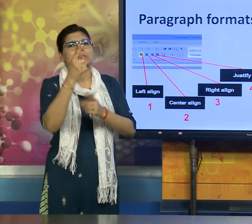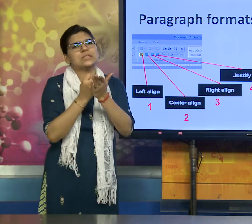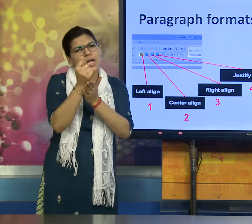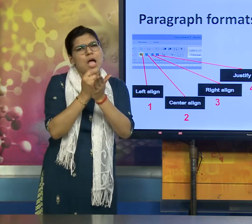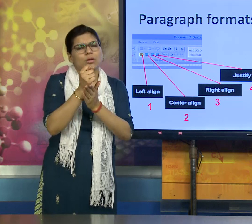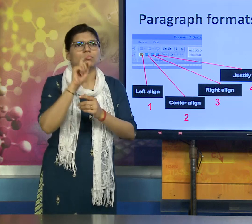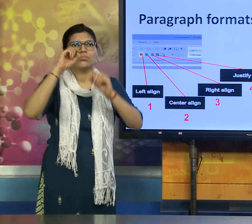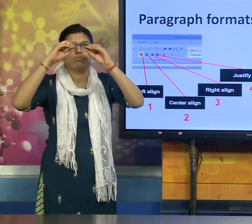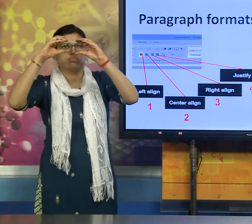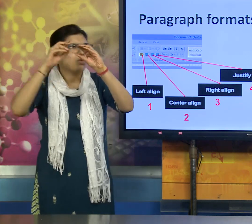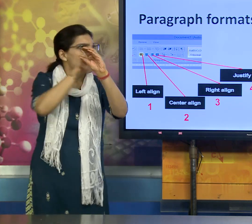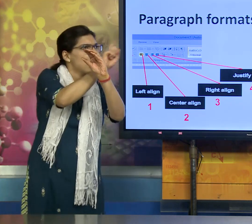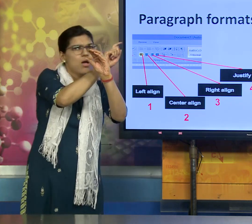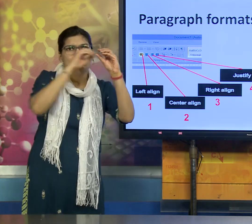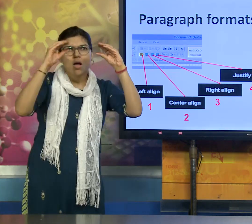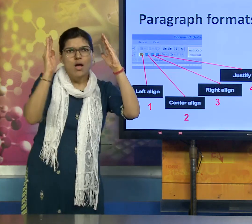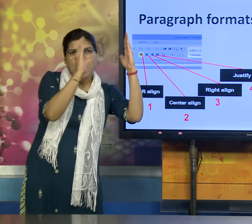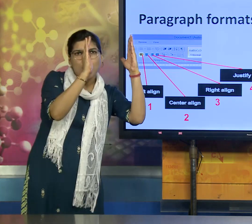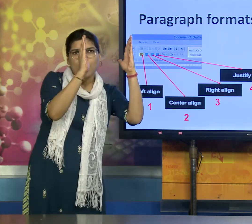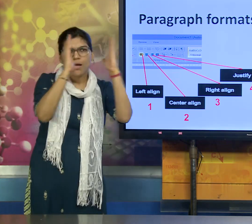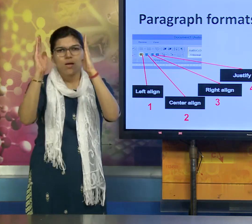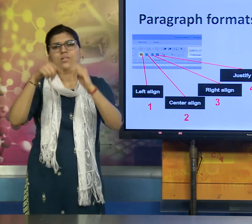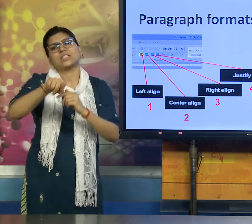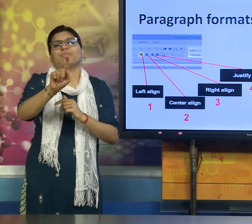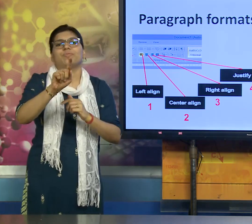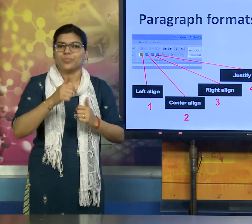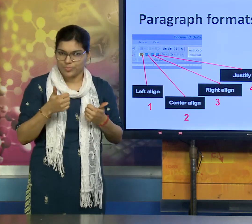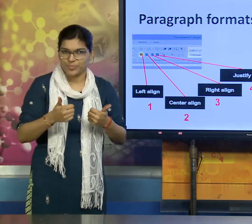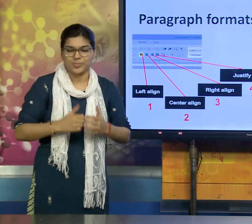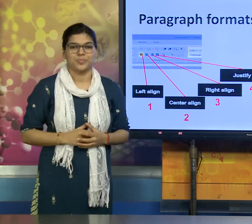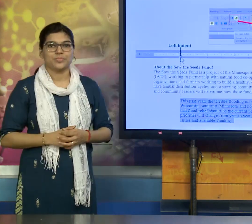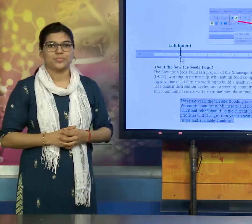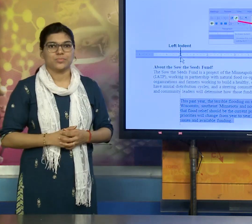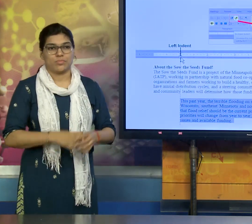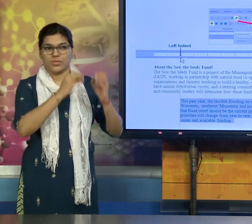line, third is right align, fourth is justify.